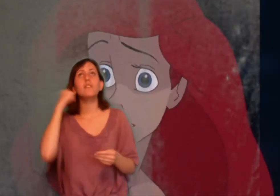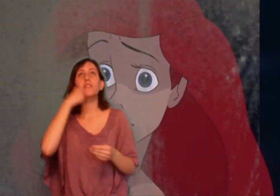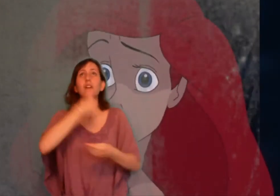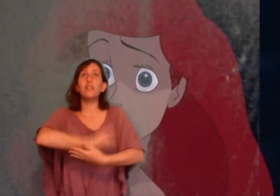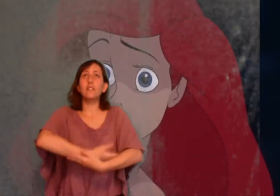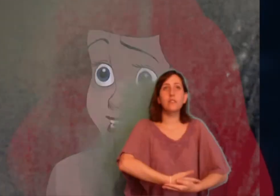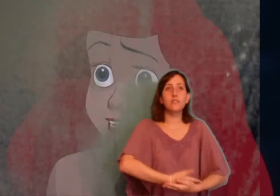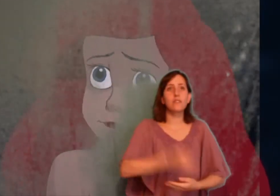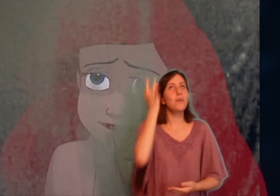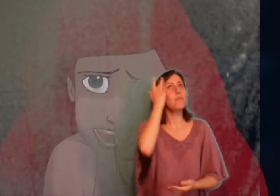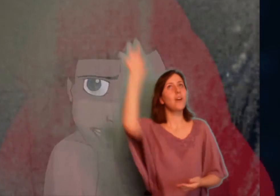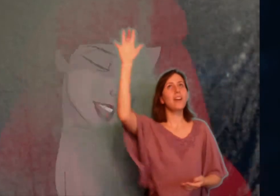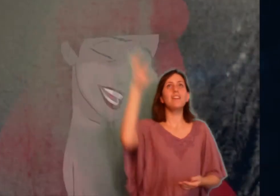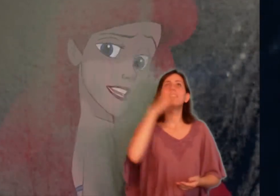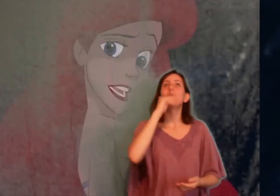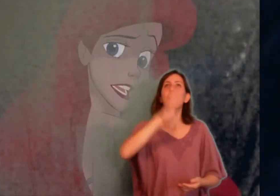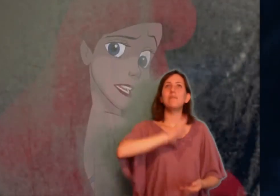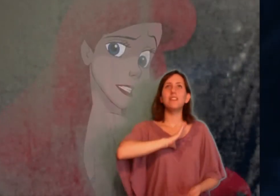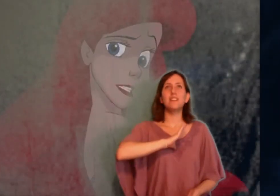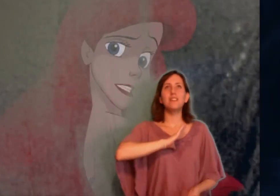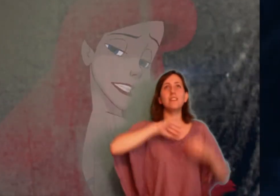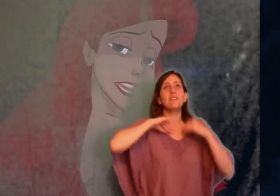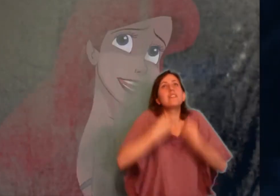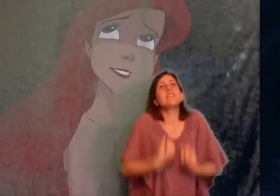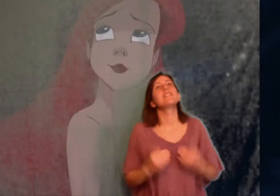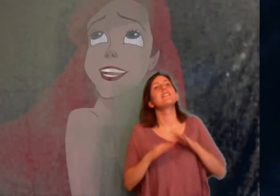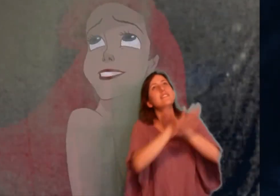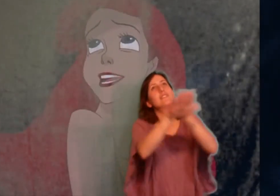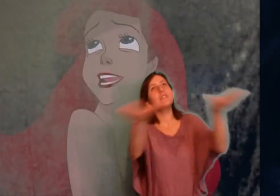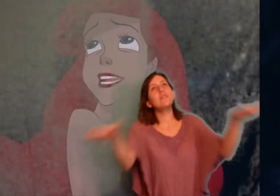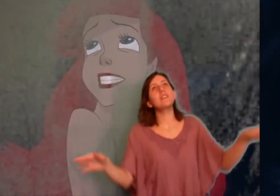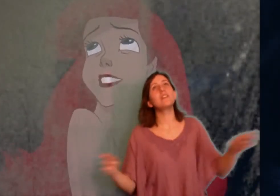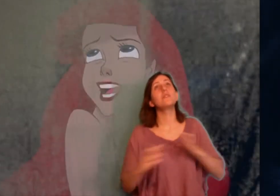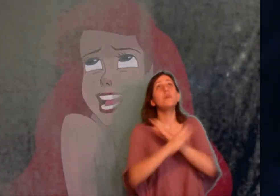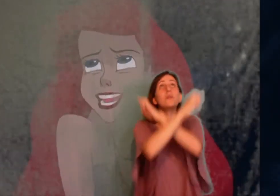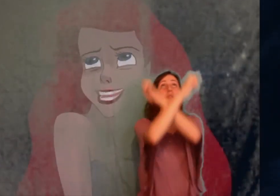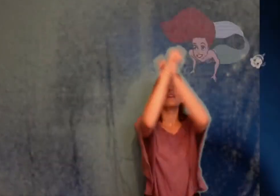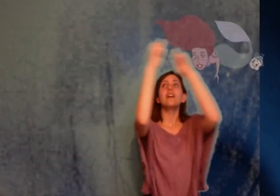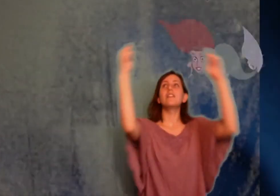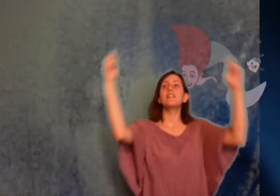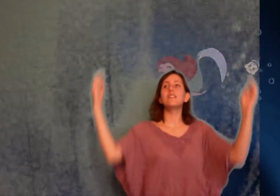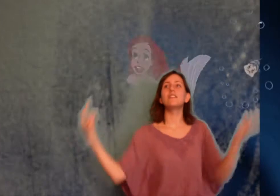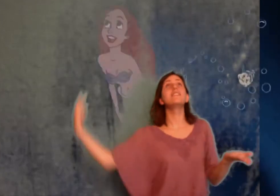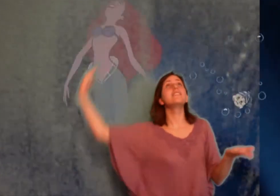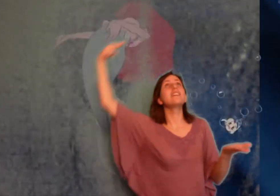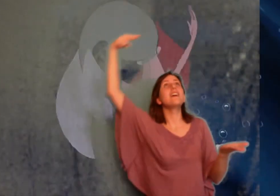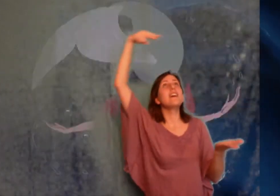their daughters. Bright young women, sick of swimming, ready